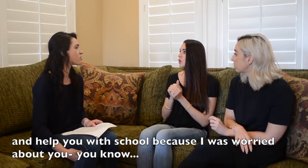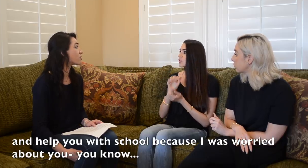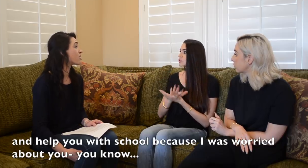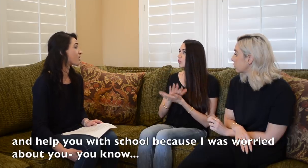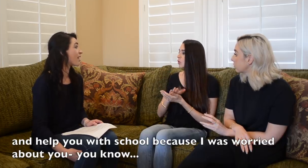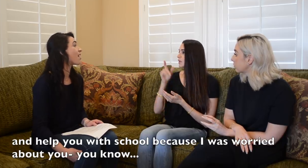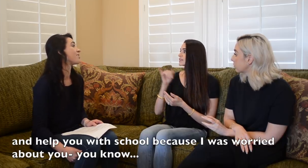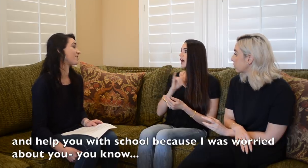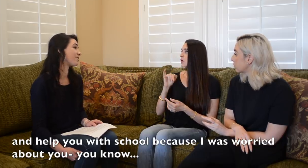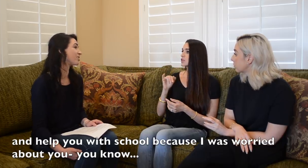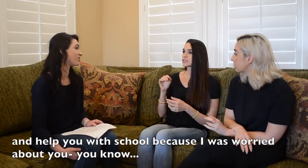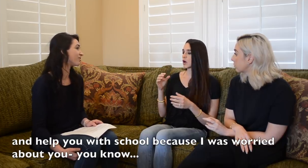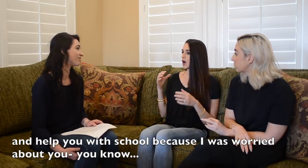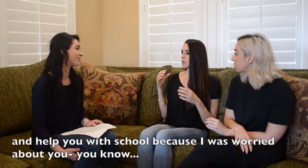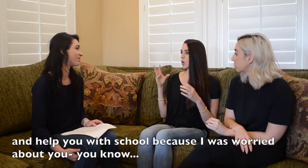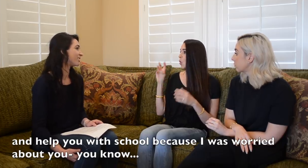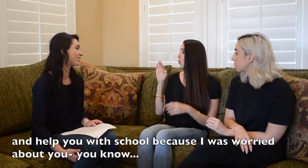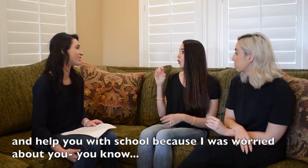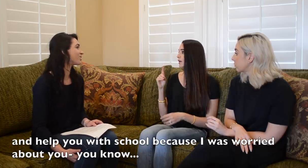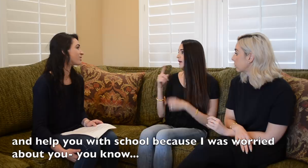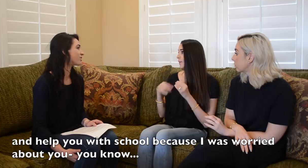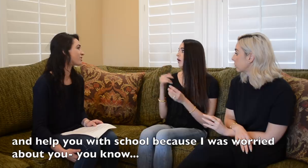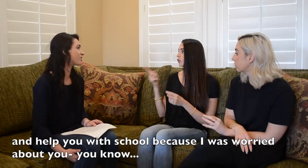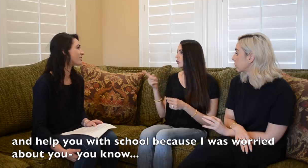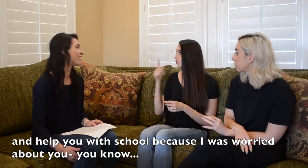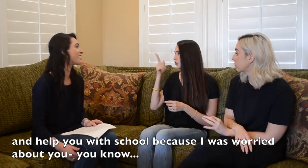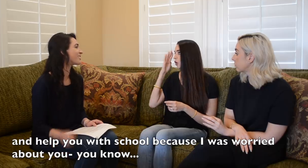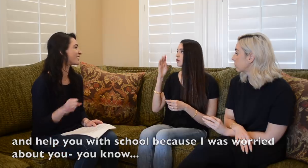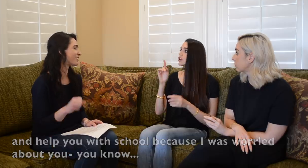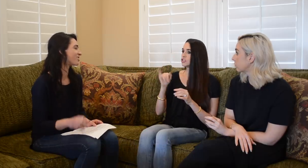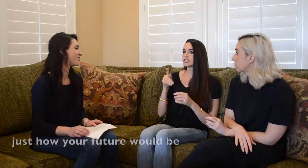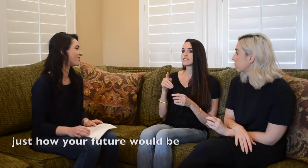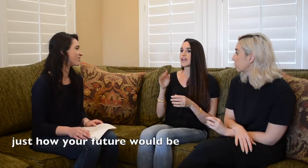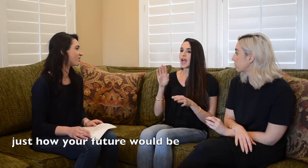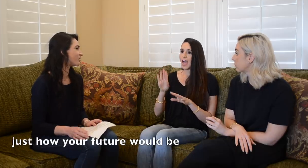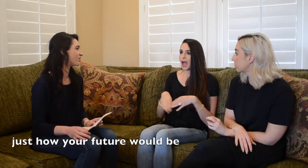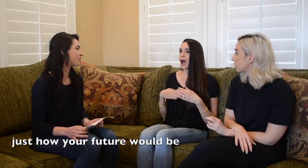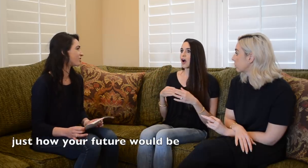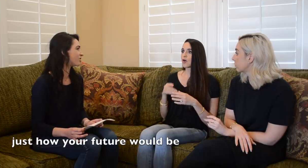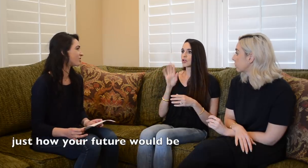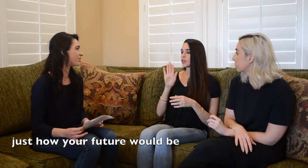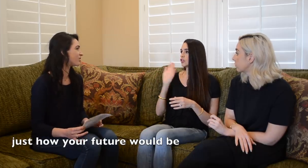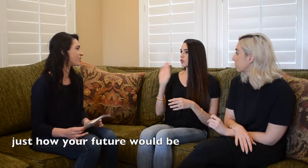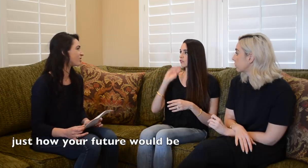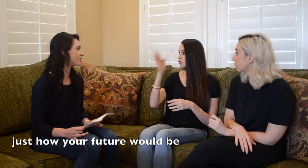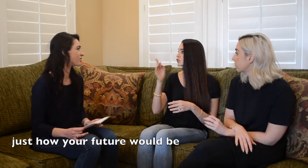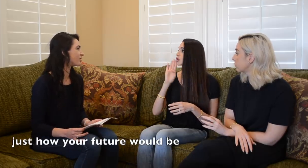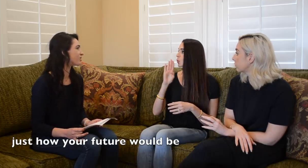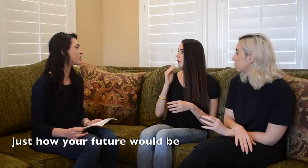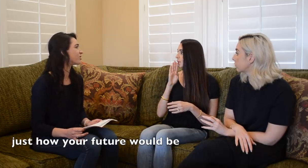with school, because I was worried about you, you know, just how your future would